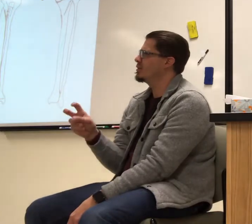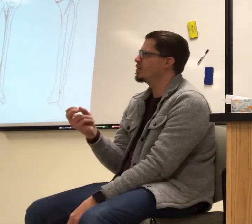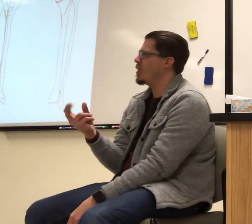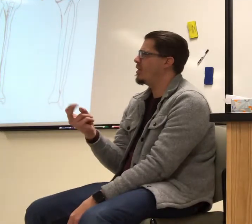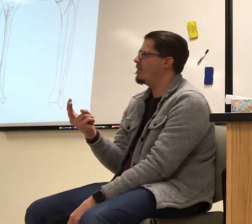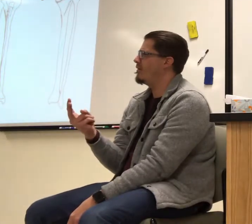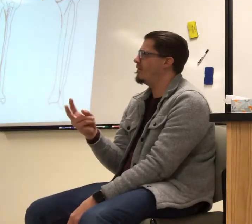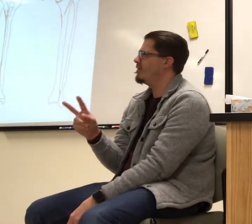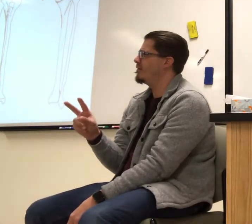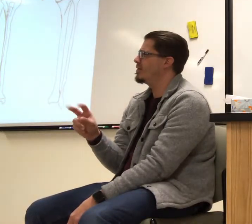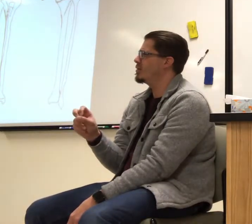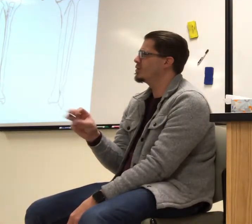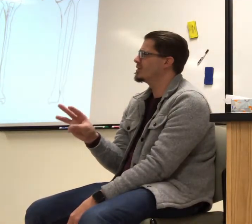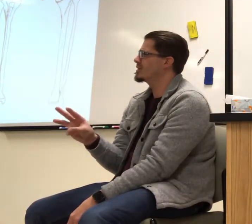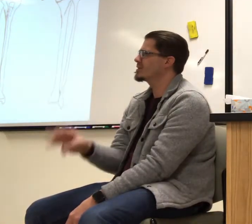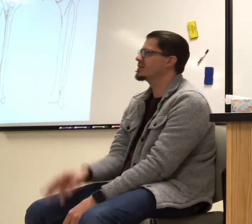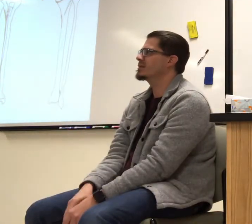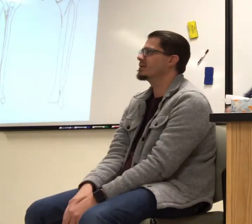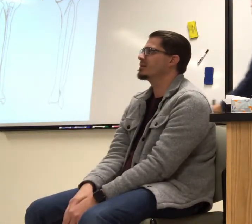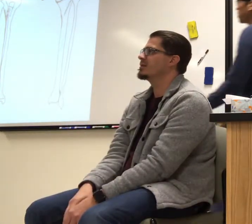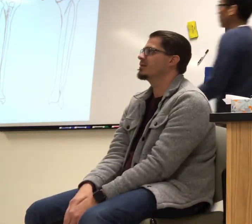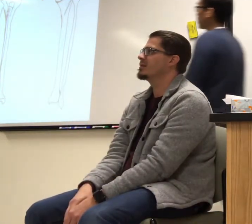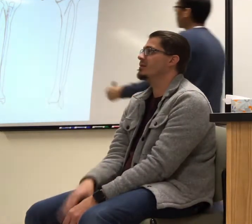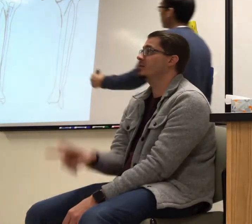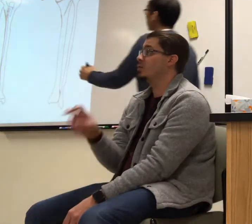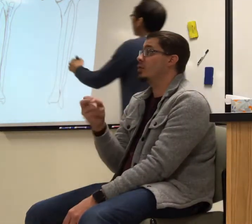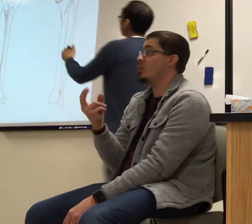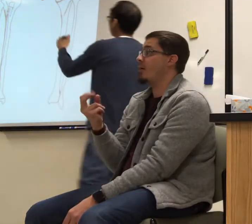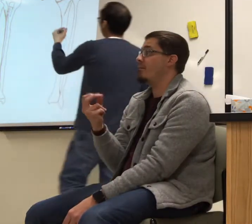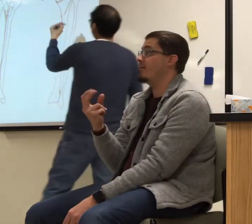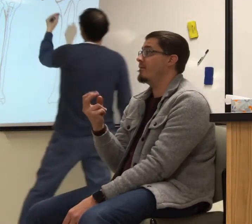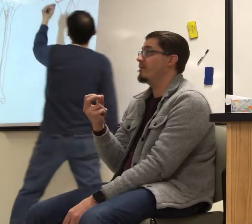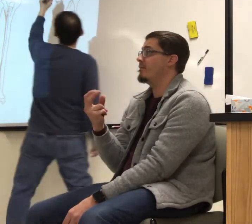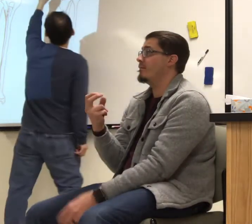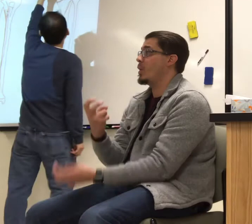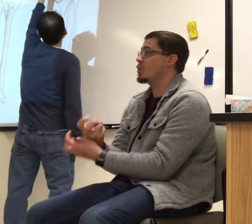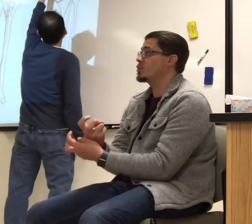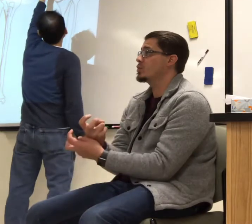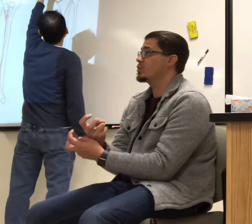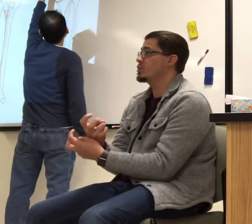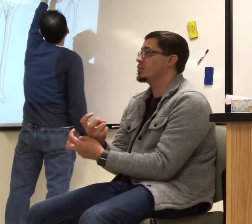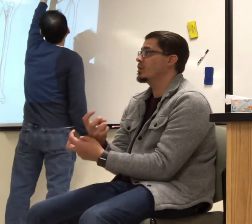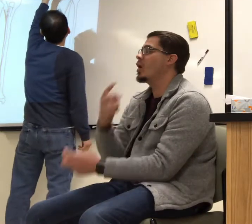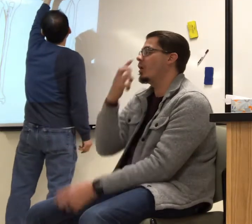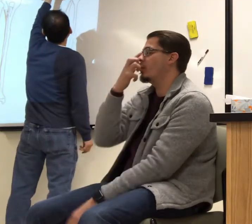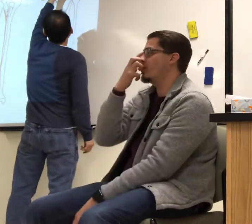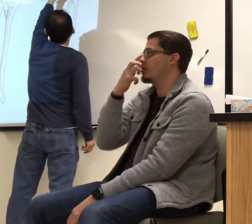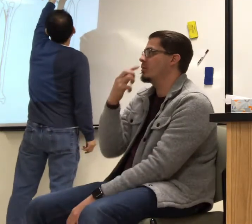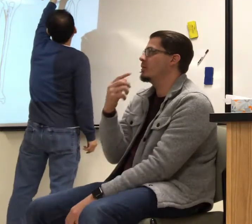Same as before, this picture on the right is posterior, tib fin.